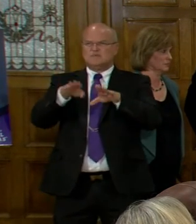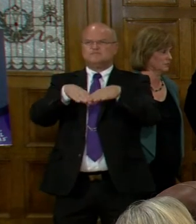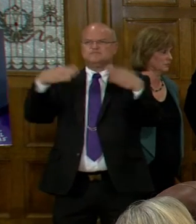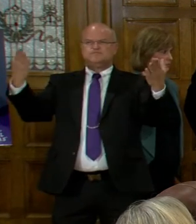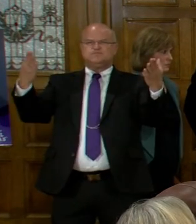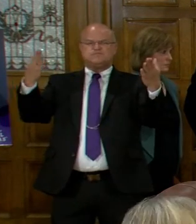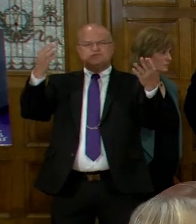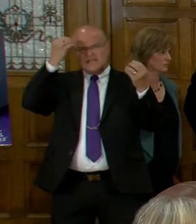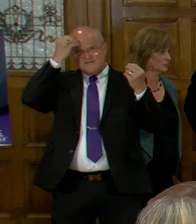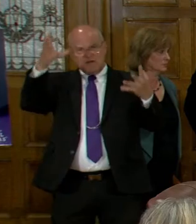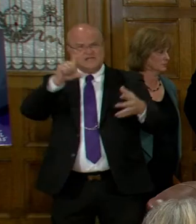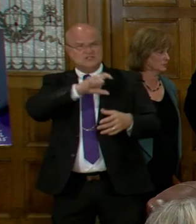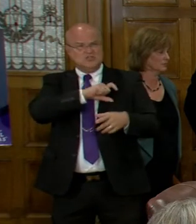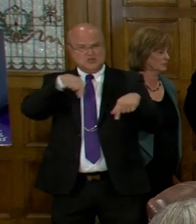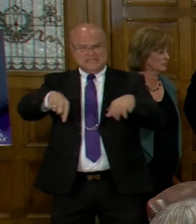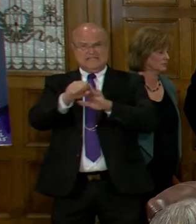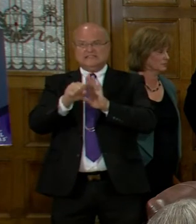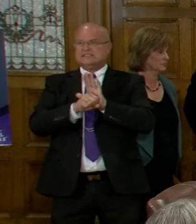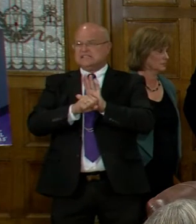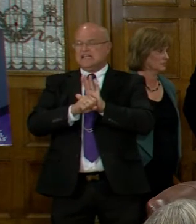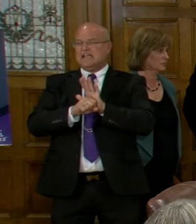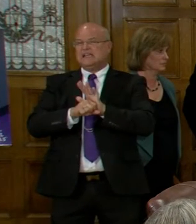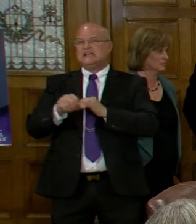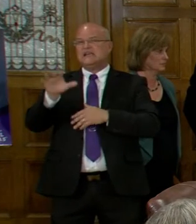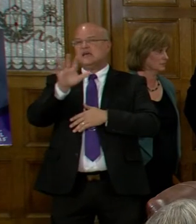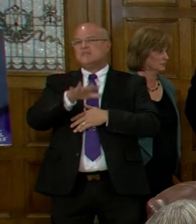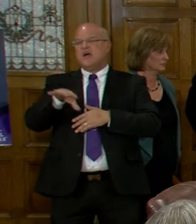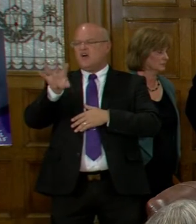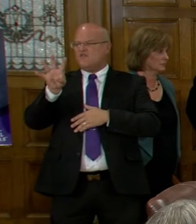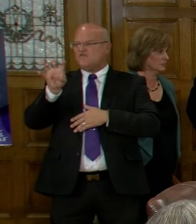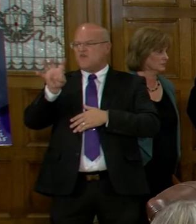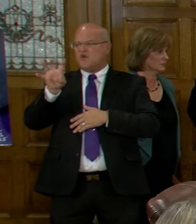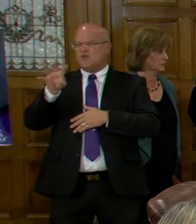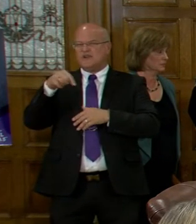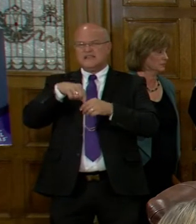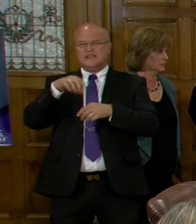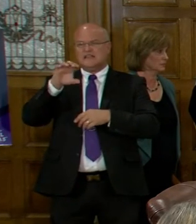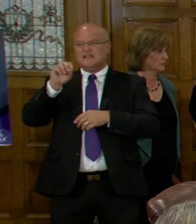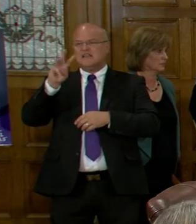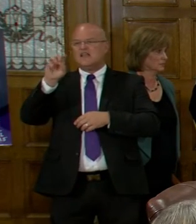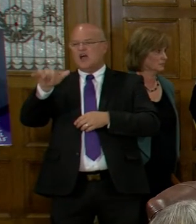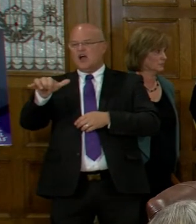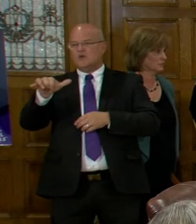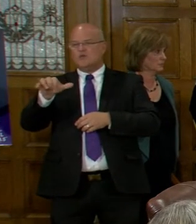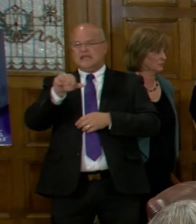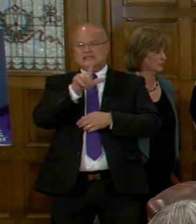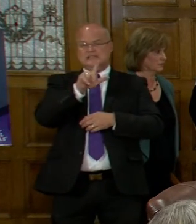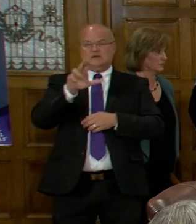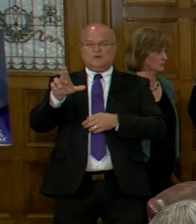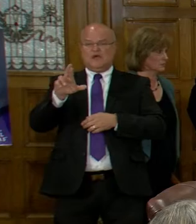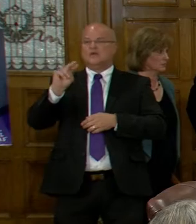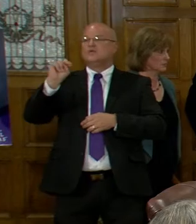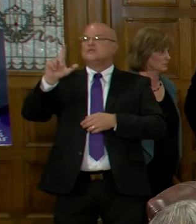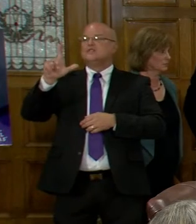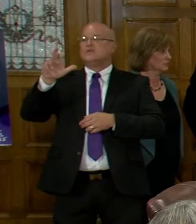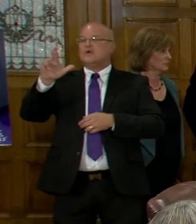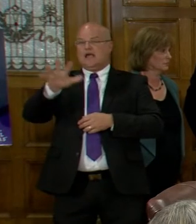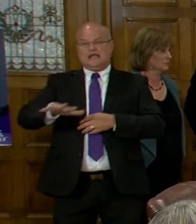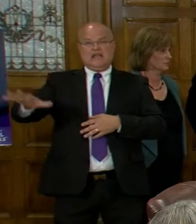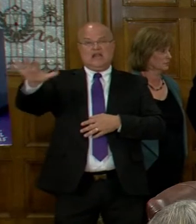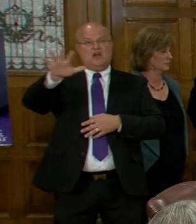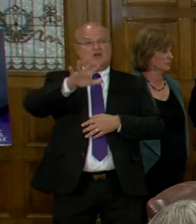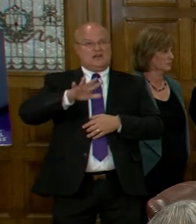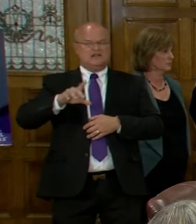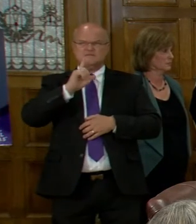information security in the state. About 400 of them are in the Conway, Little Rock, North Little Rock area.